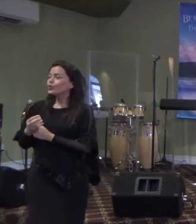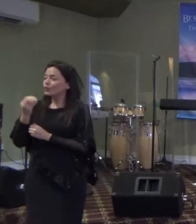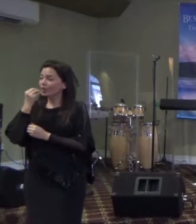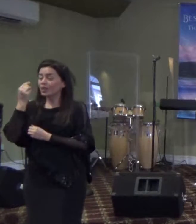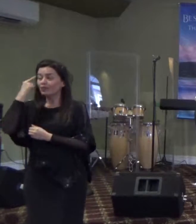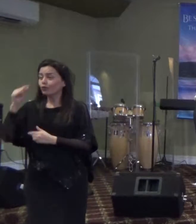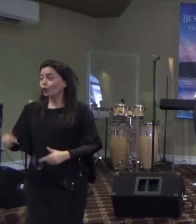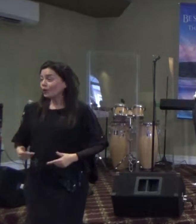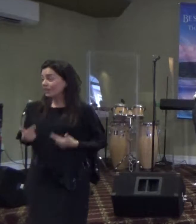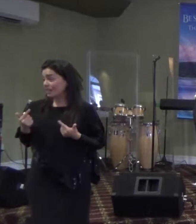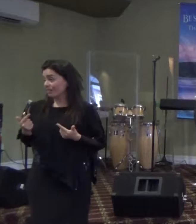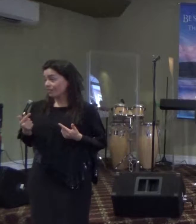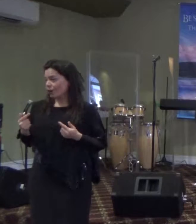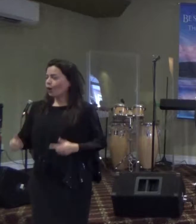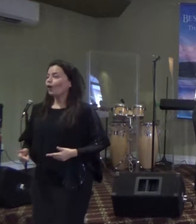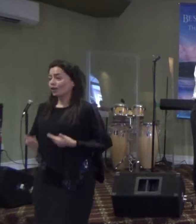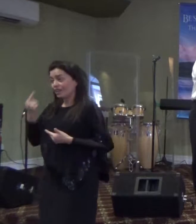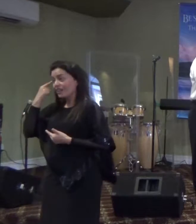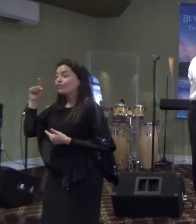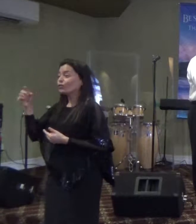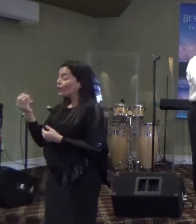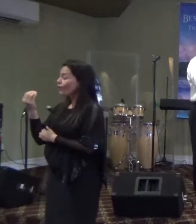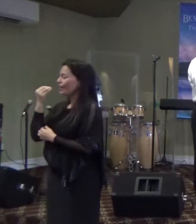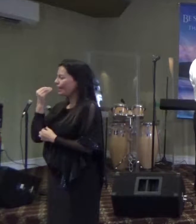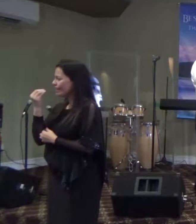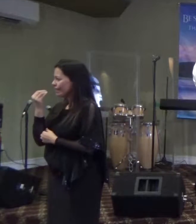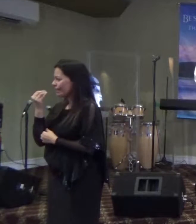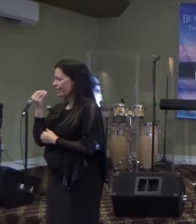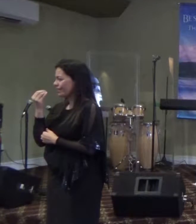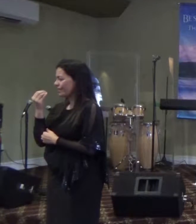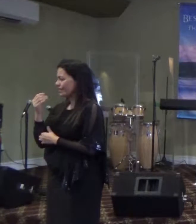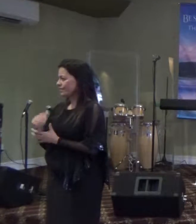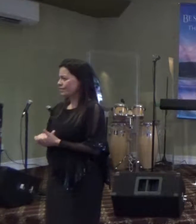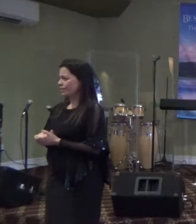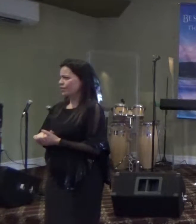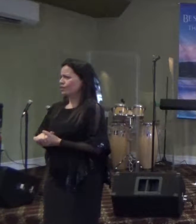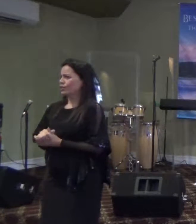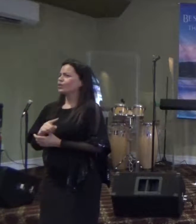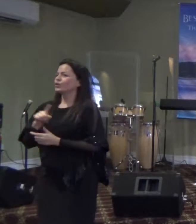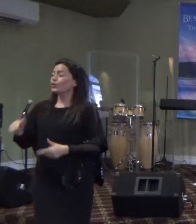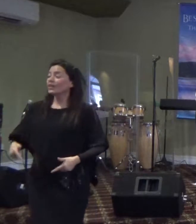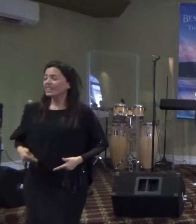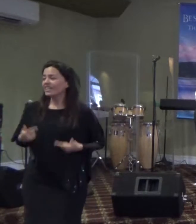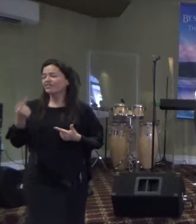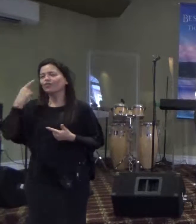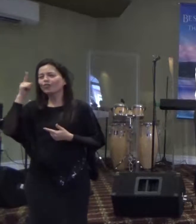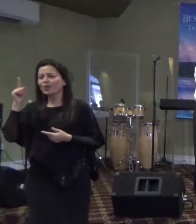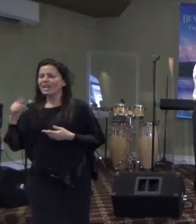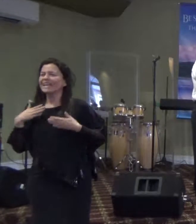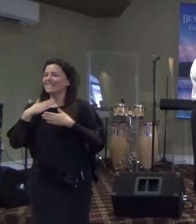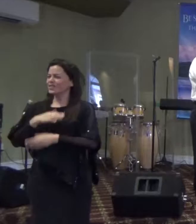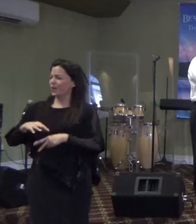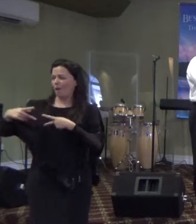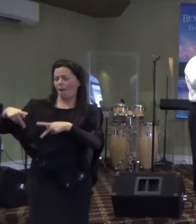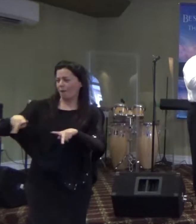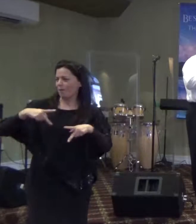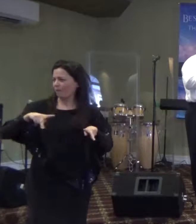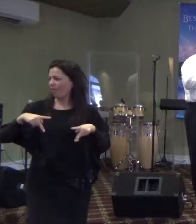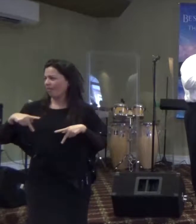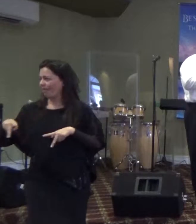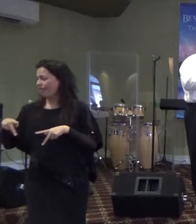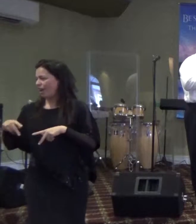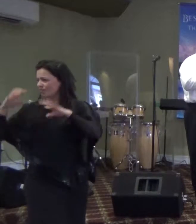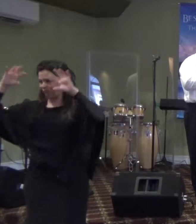eat o vives para comer? or do you eat to live? ¿Vives para tener Do fiesta you live to party